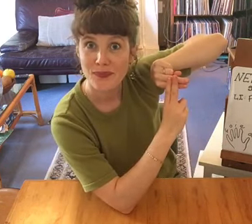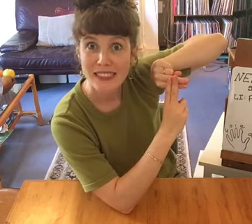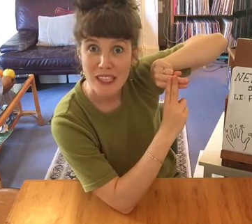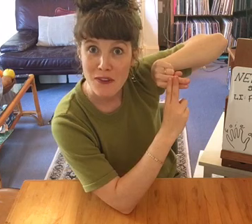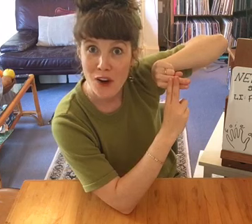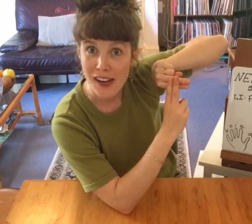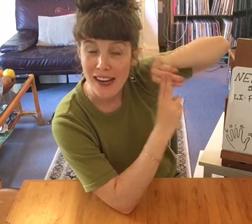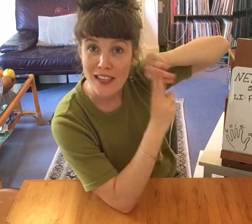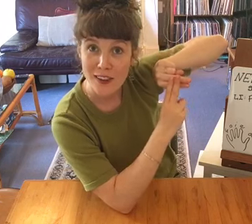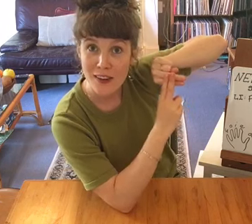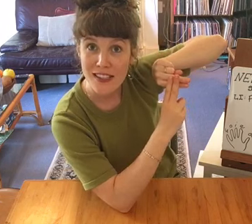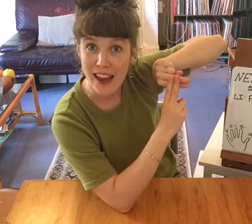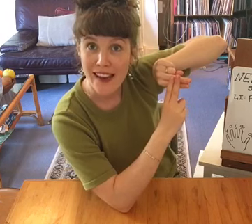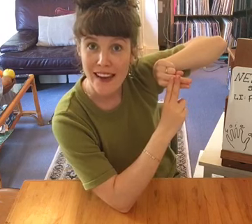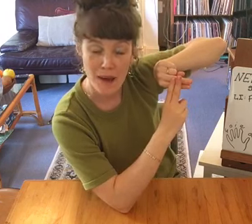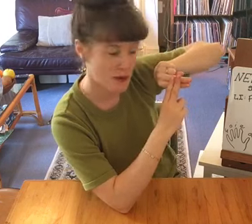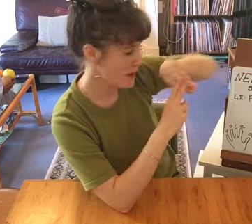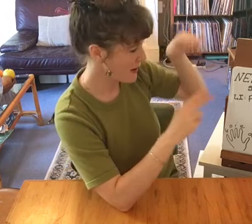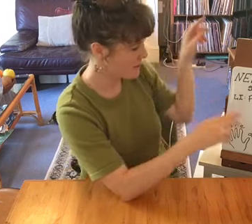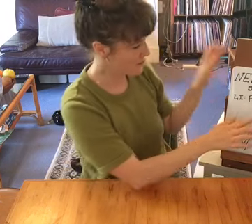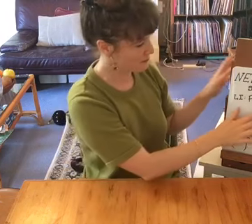You've got it. It looks like a capital F.